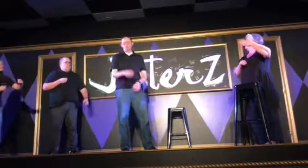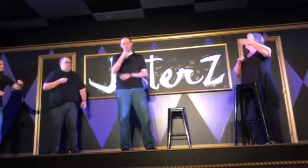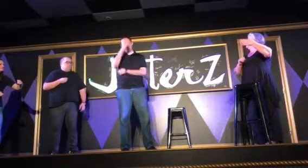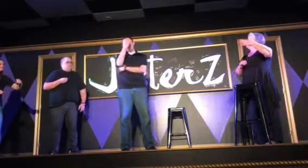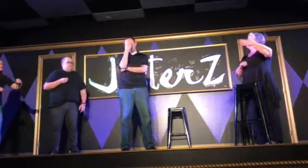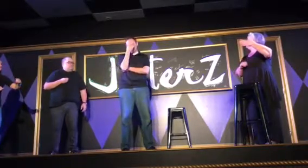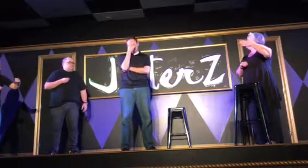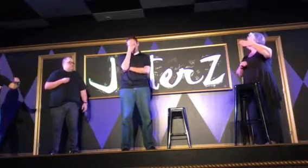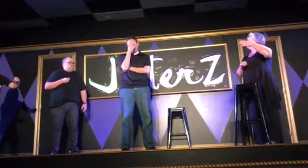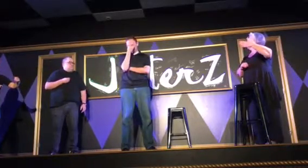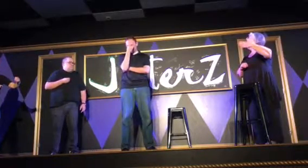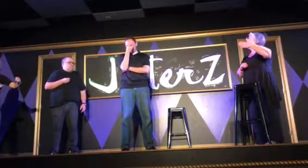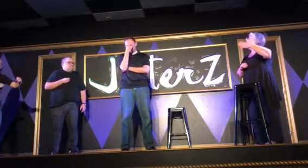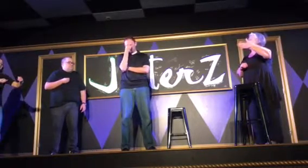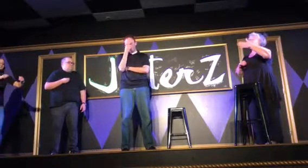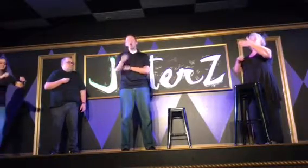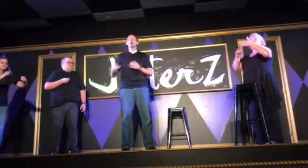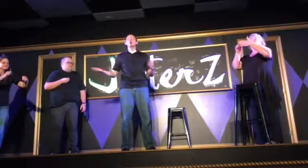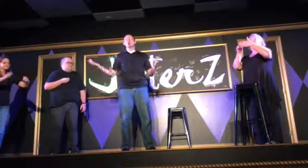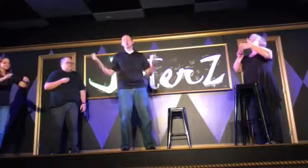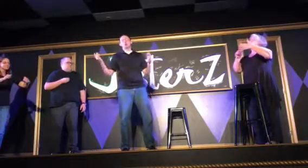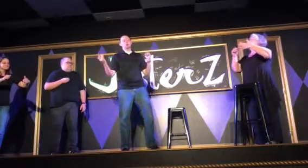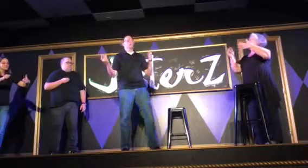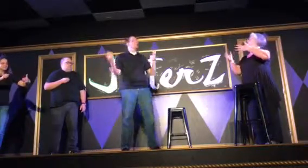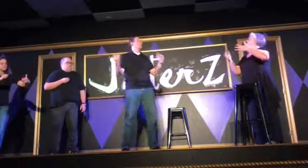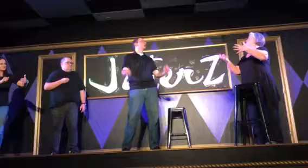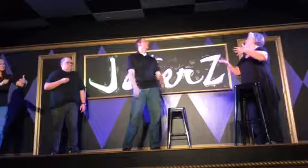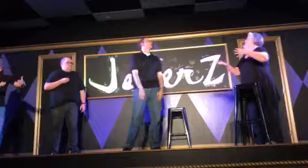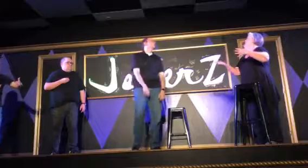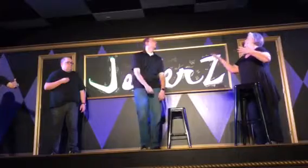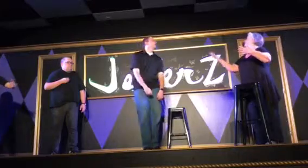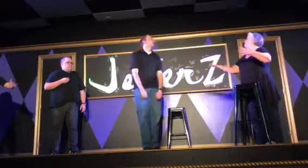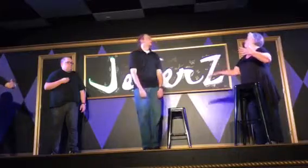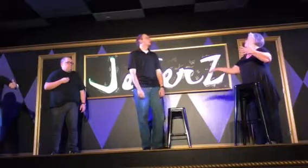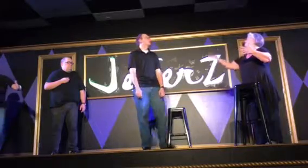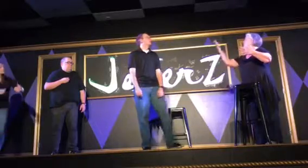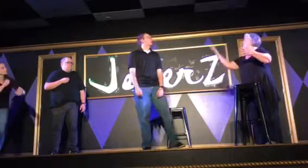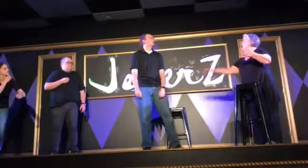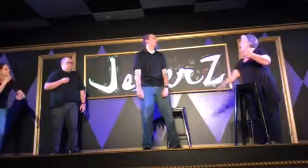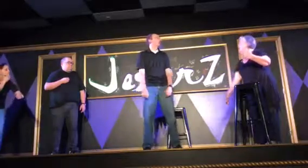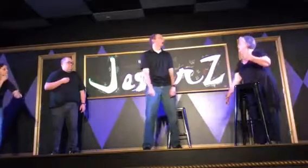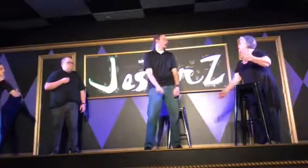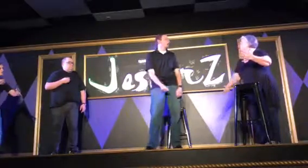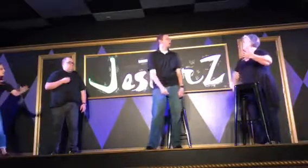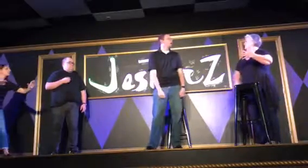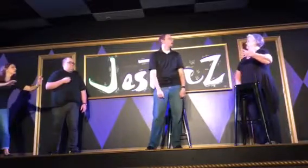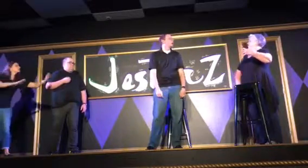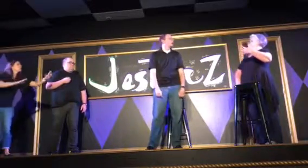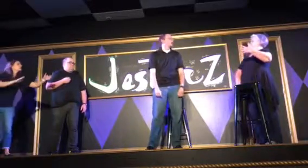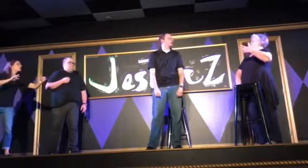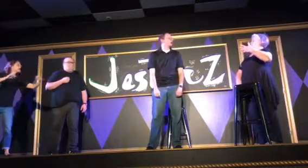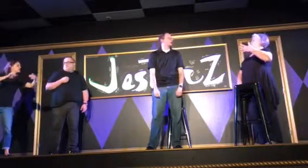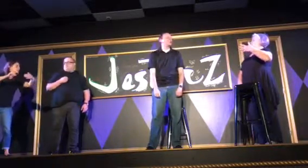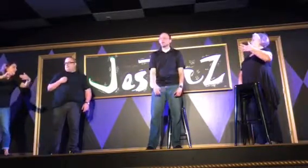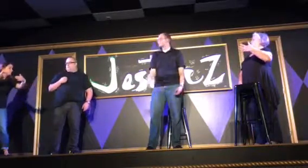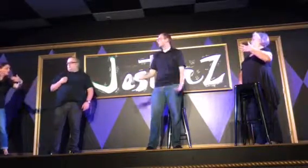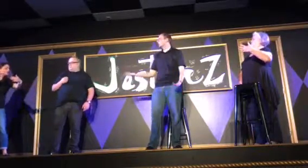calculus. The theory of calculus, oh, as explained by the human body. Uh-huh. Go back to that pose, please.